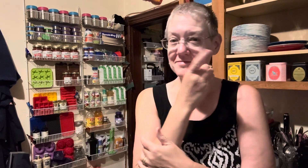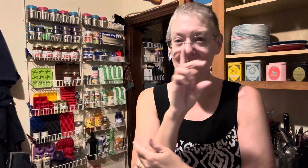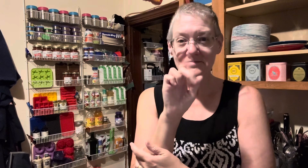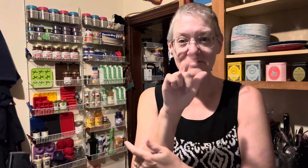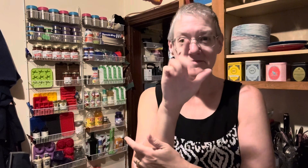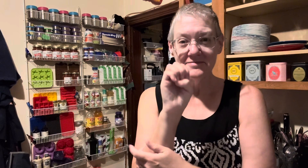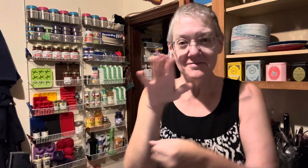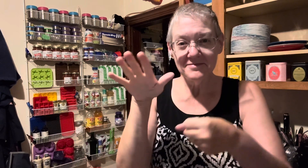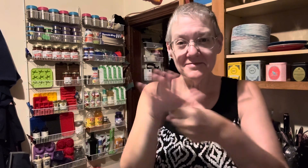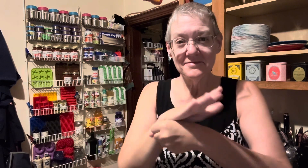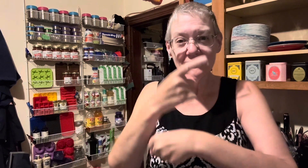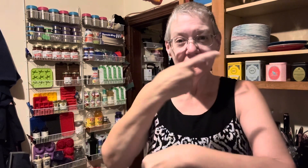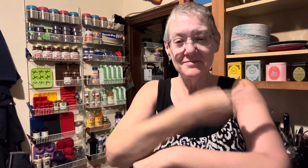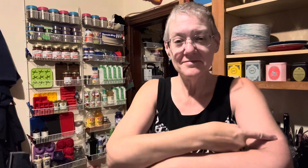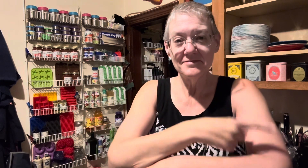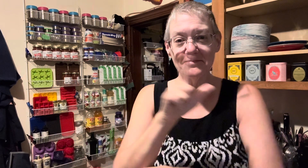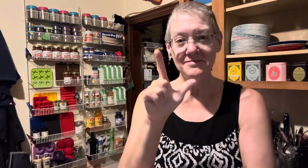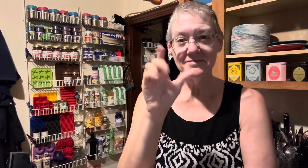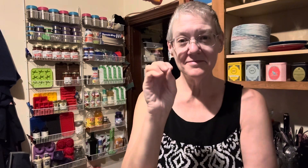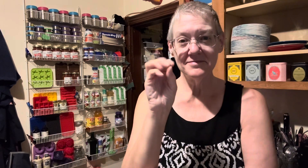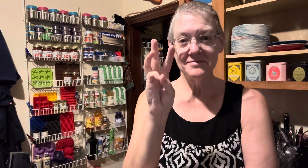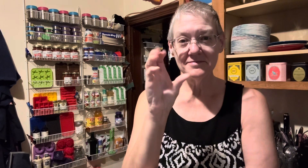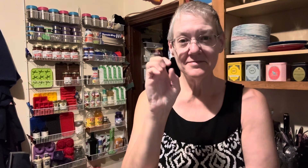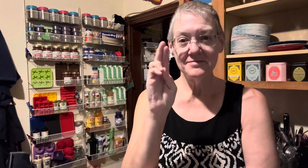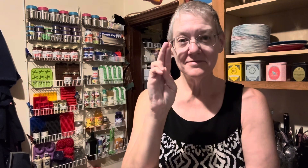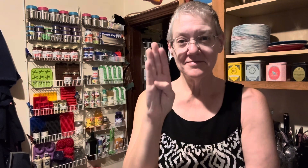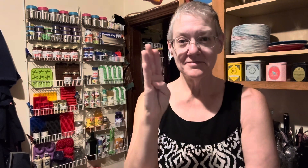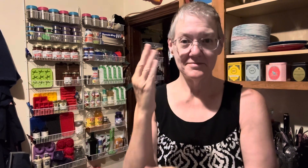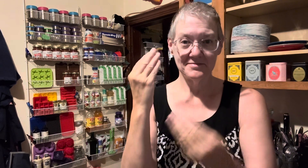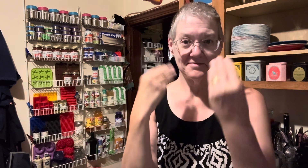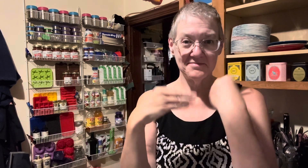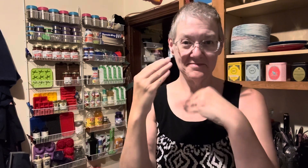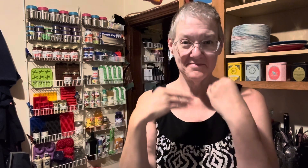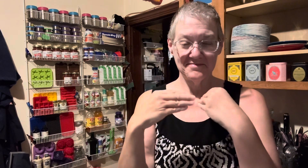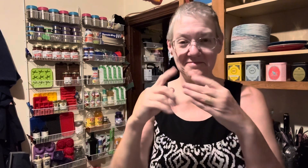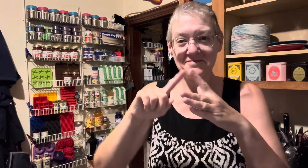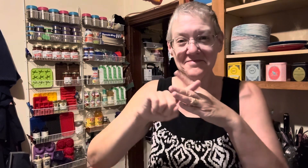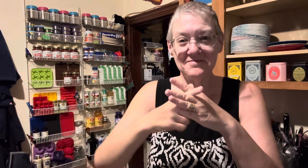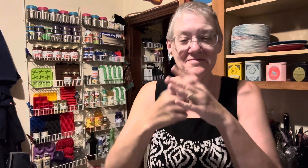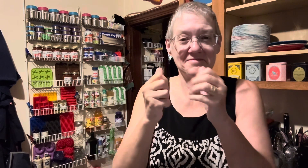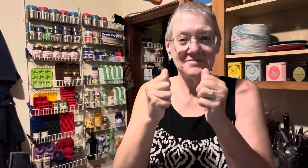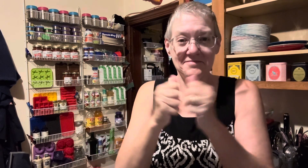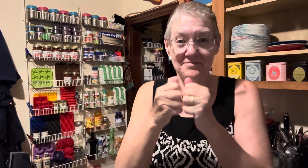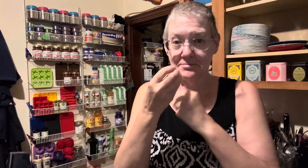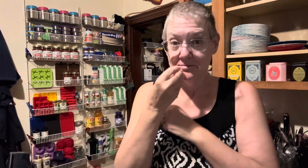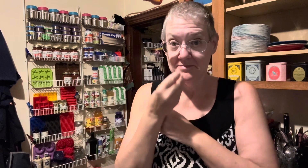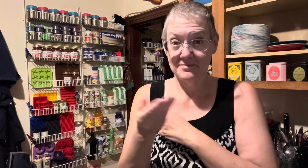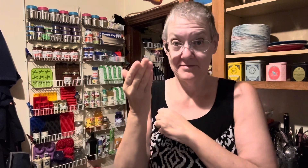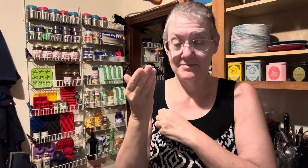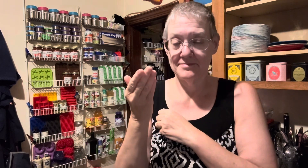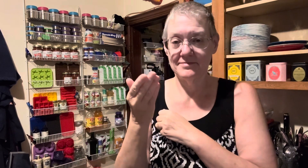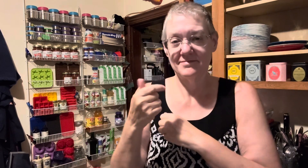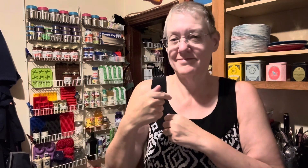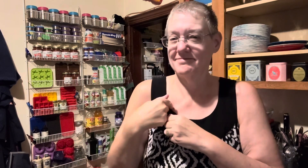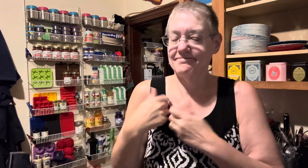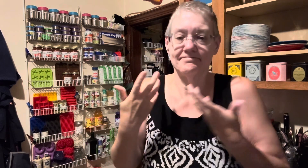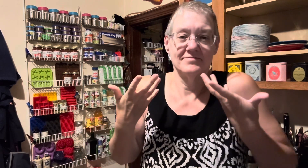full day of low carb eating. And we're going to start with breakfast. Now, I already had my breakfast 2 hours